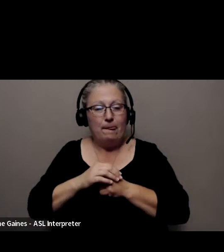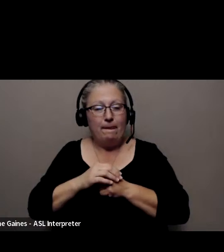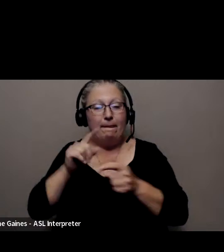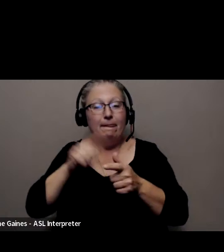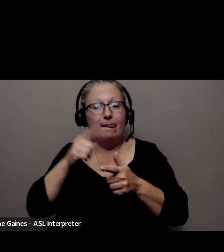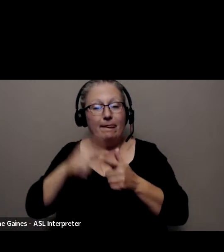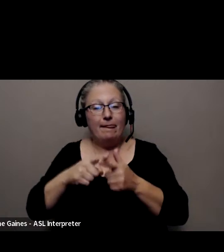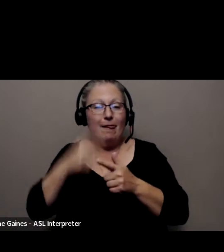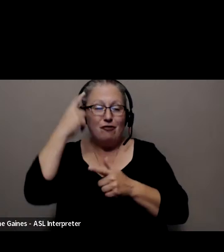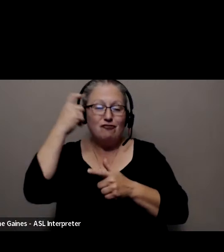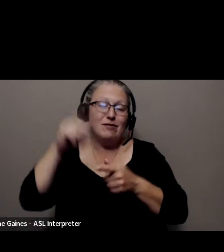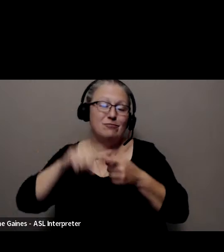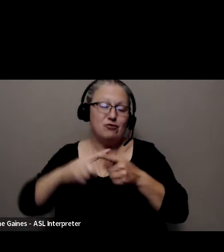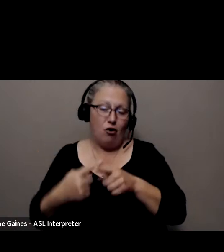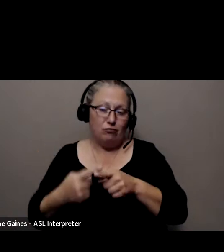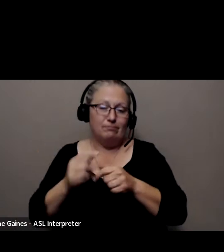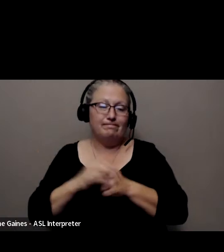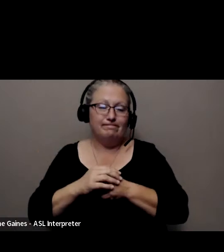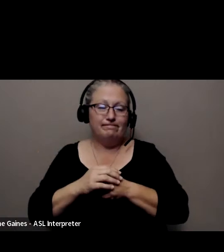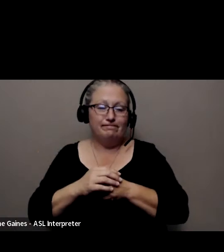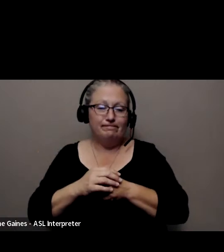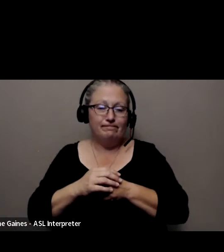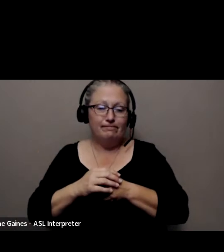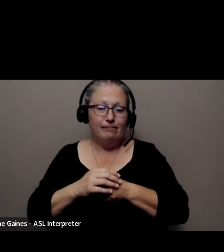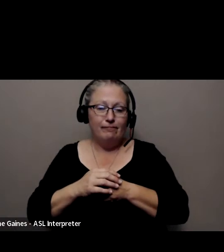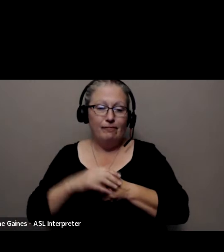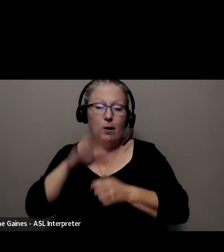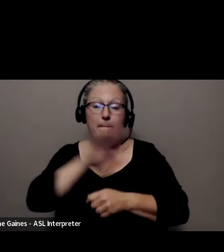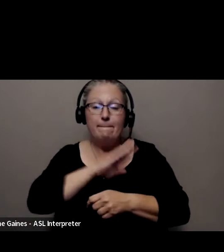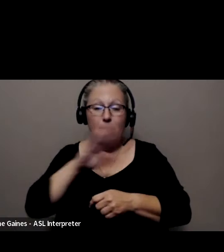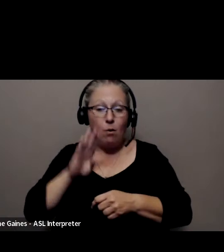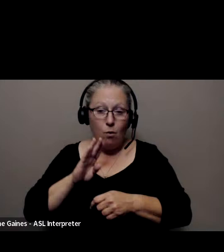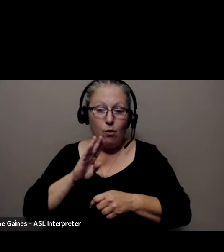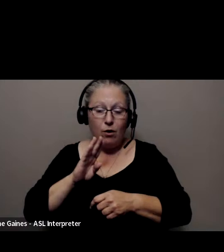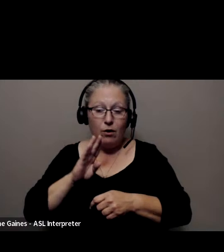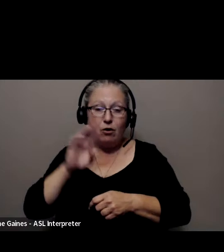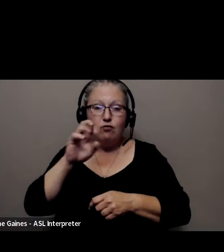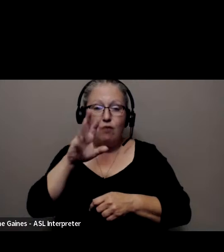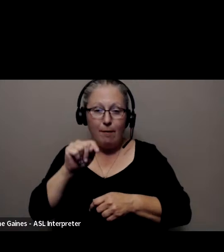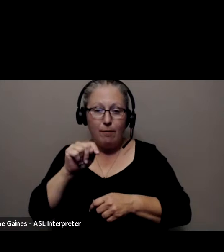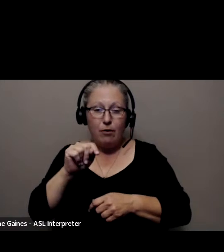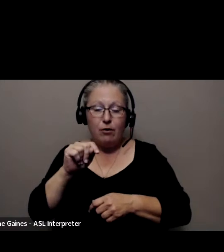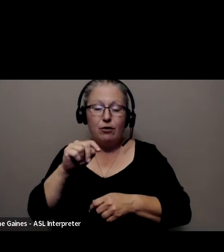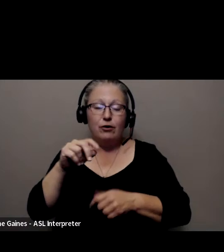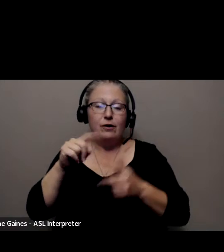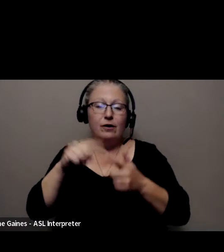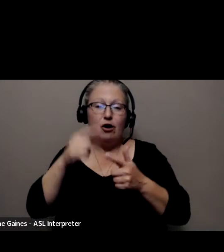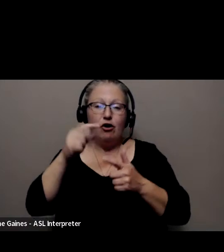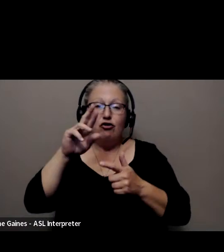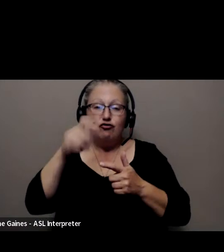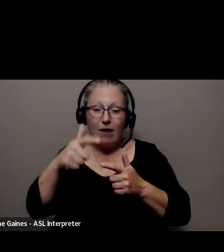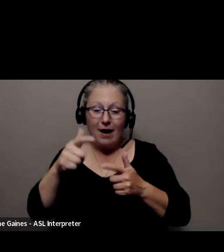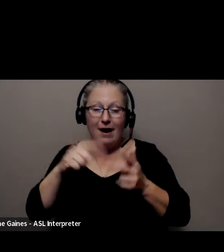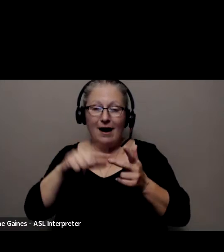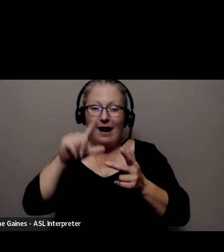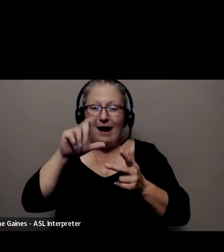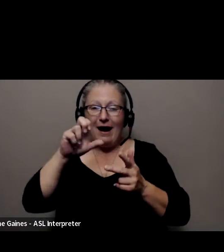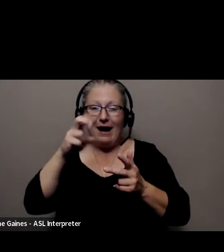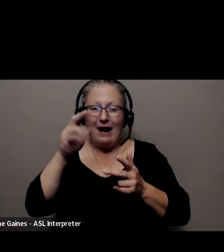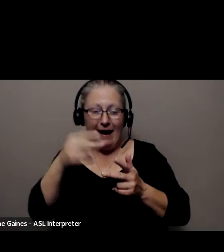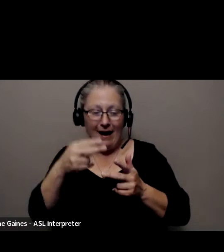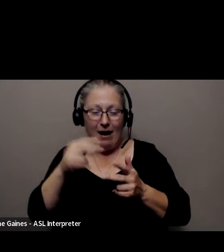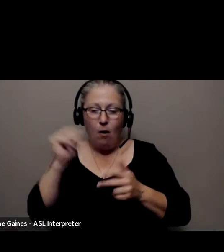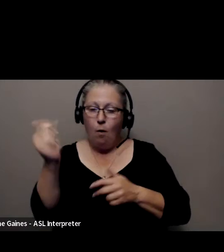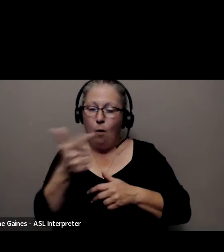And then the dream started. To the board, Robert, Greg, and Lihia, you all